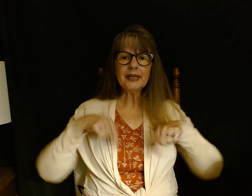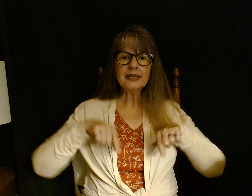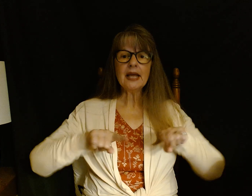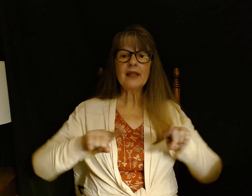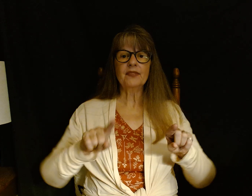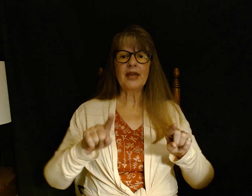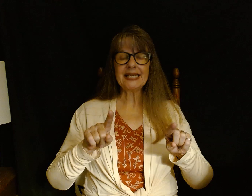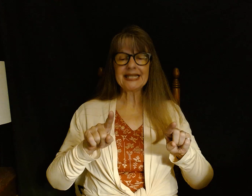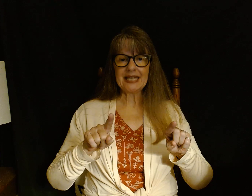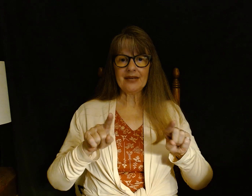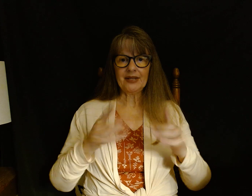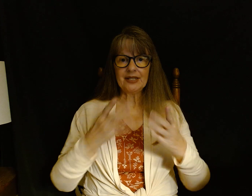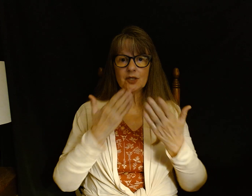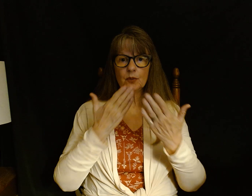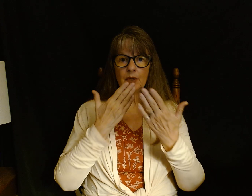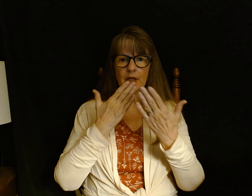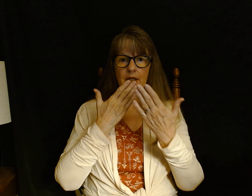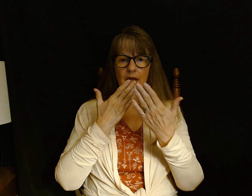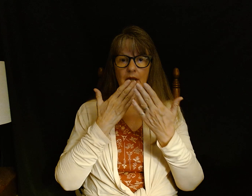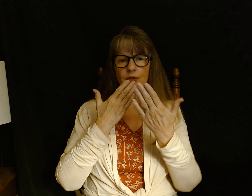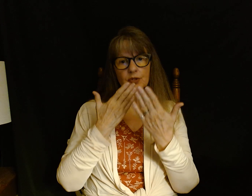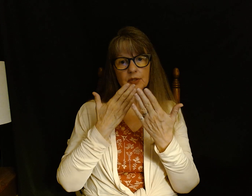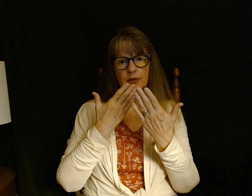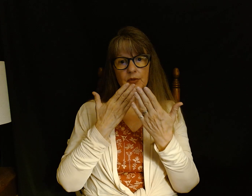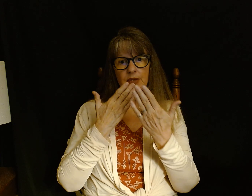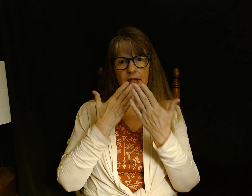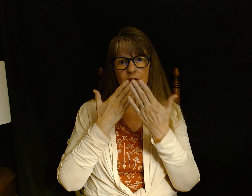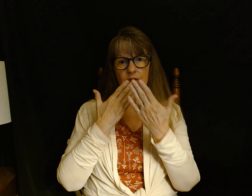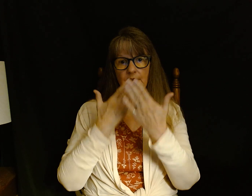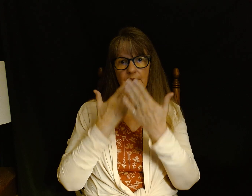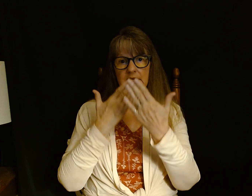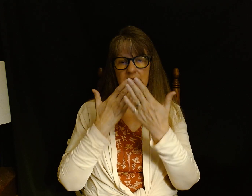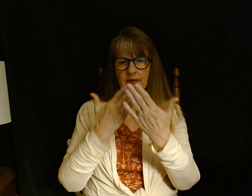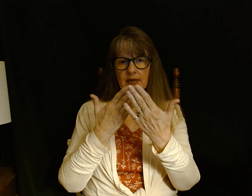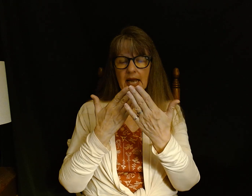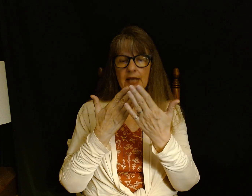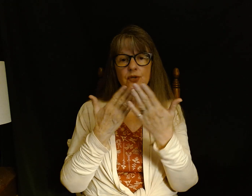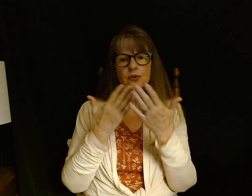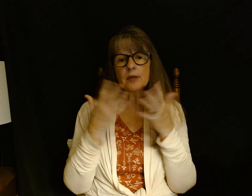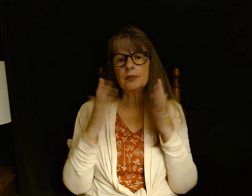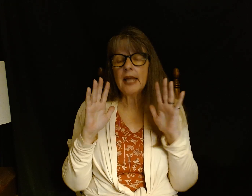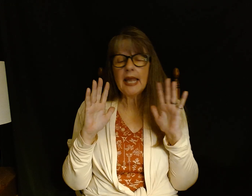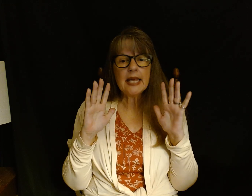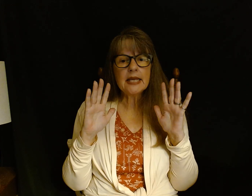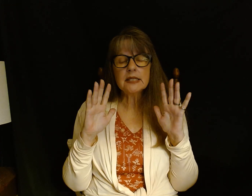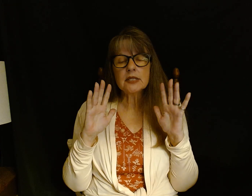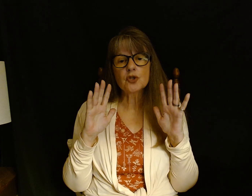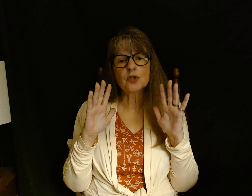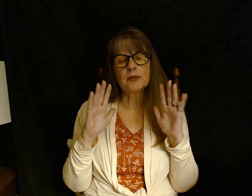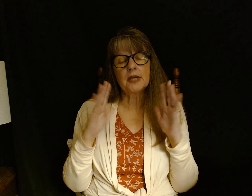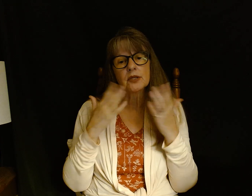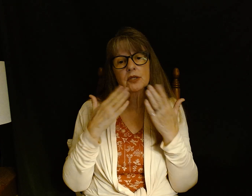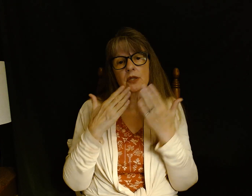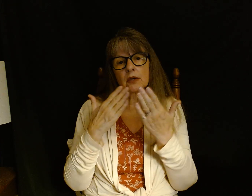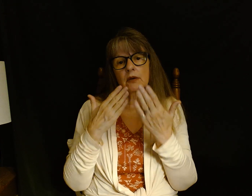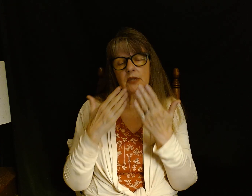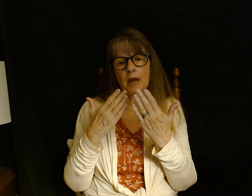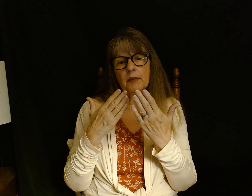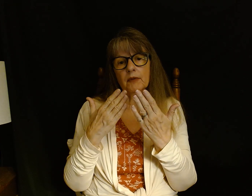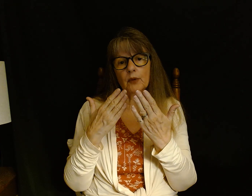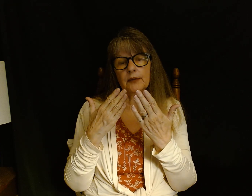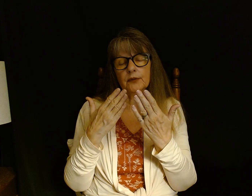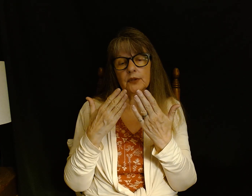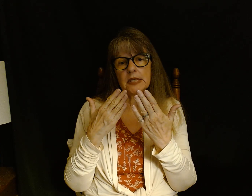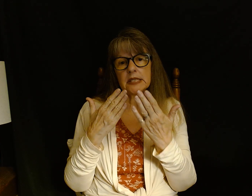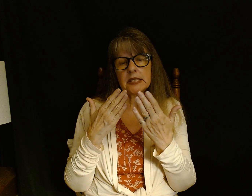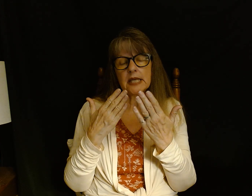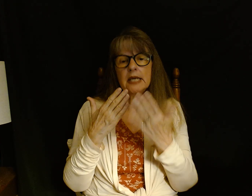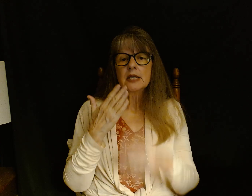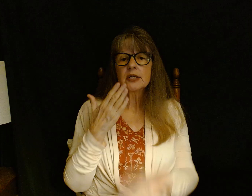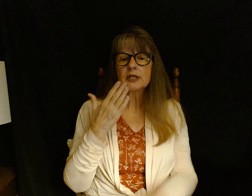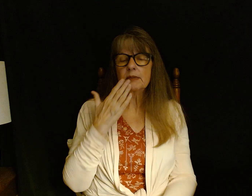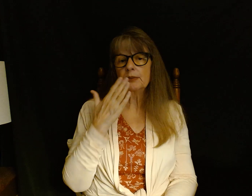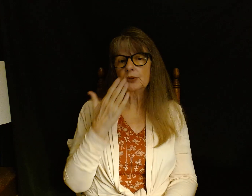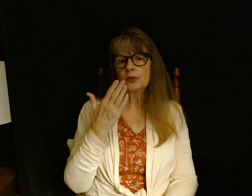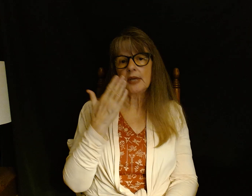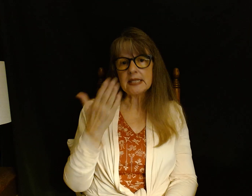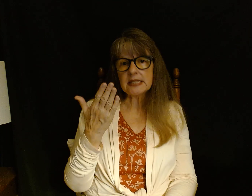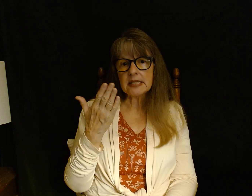during Thanksgiving, so I'll do some of those signs. So Thanksgiving, I do double hands just because it's a time of gratefulness. Some people do